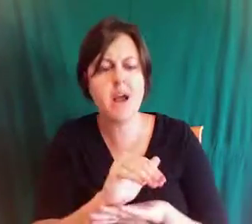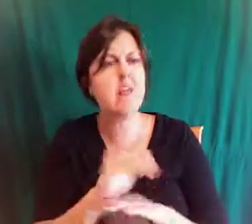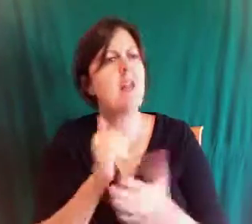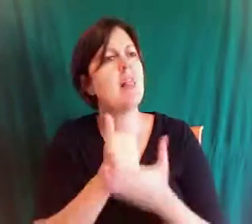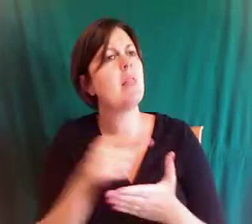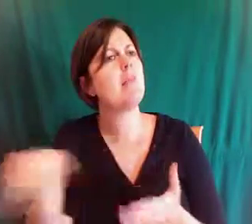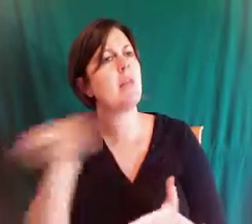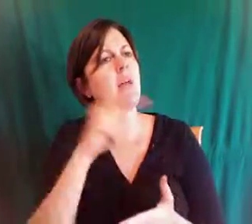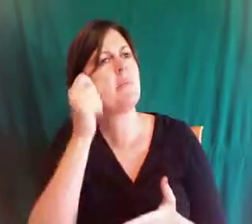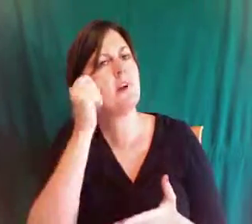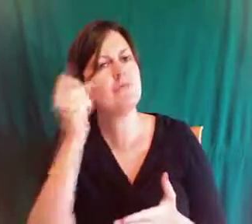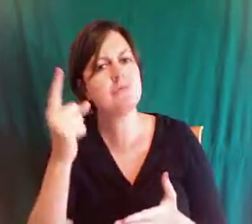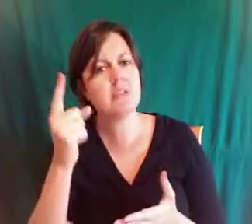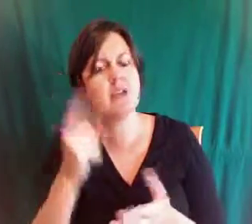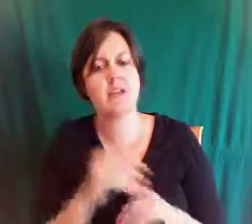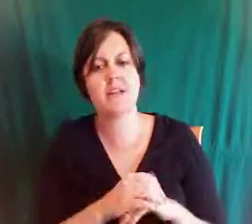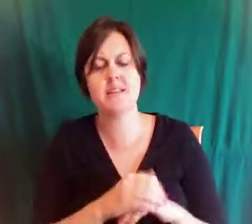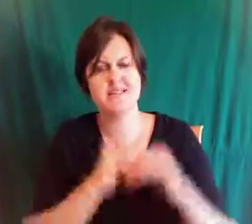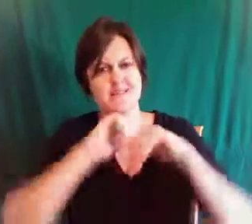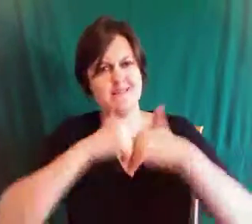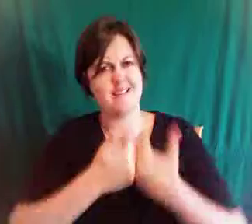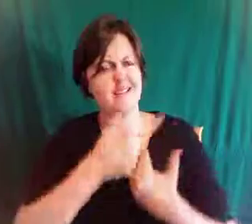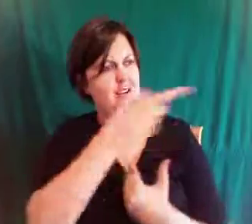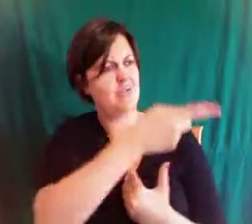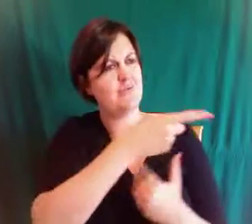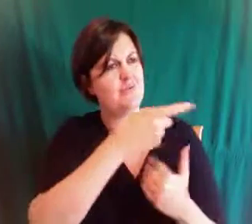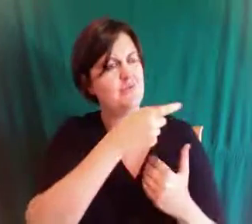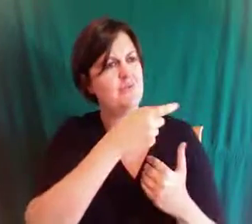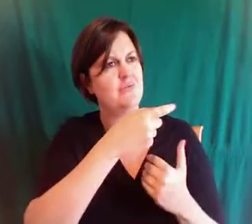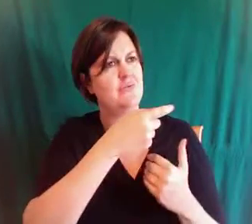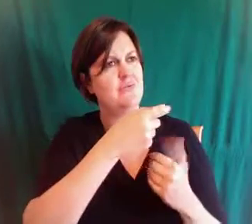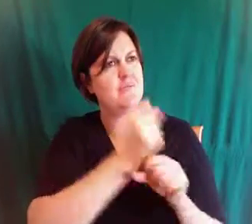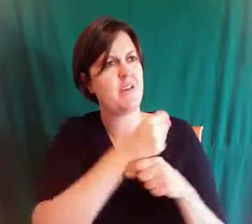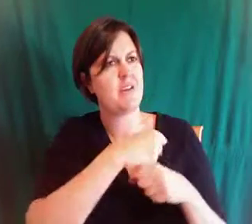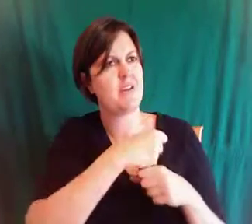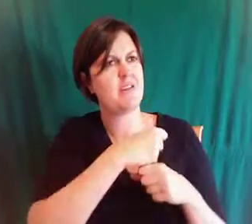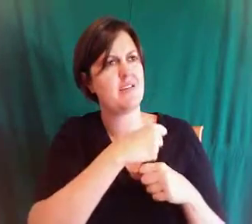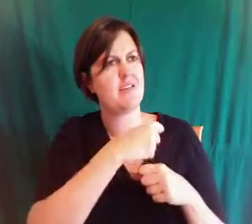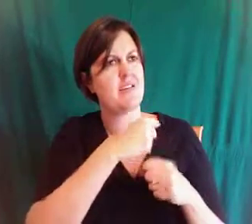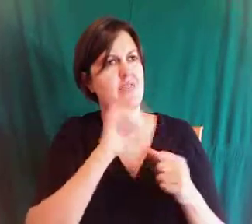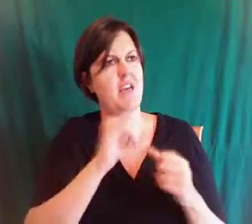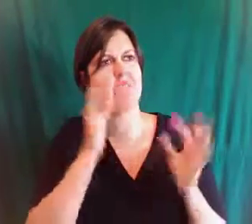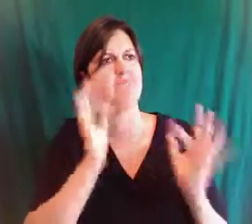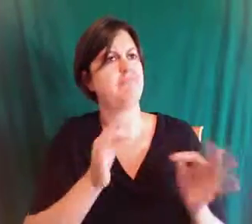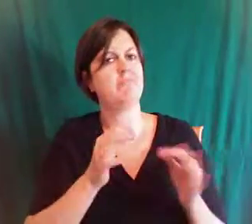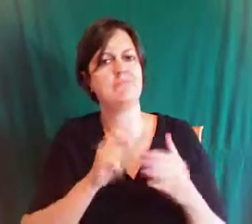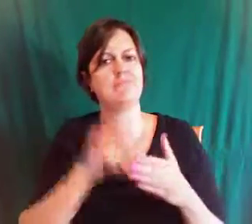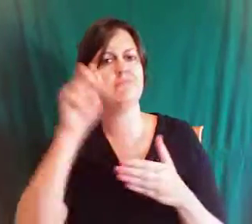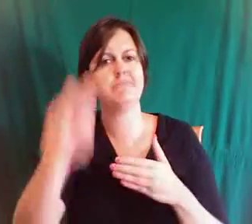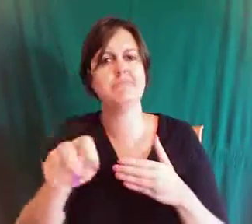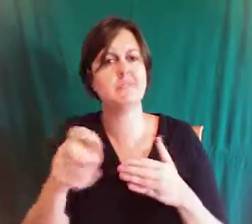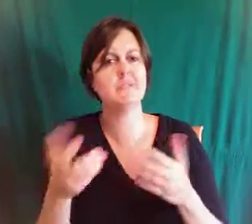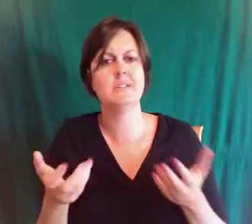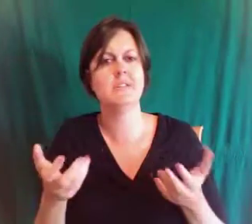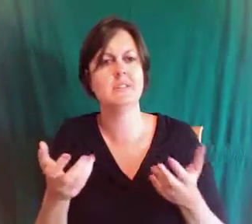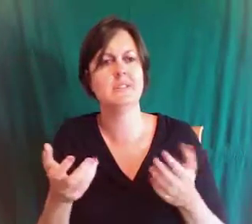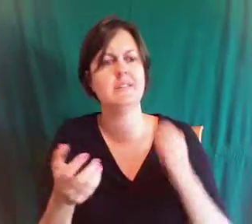make the leap, really? I mean, you were in that, and I say this tongue-in-cheek when I say this, I want you to know